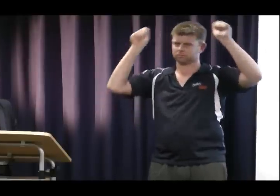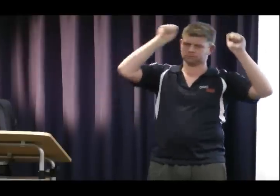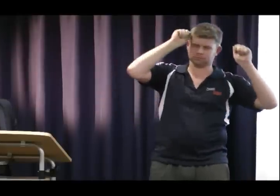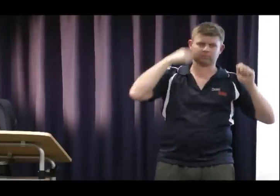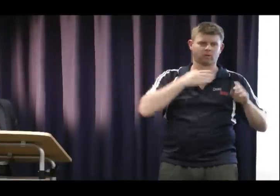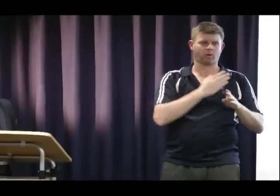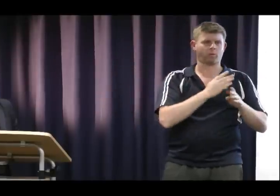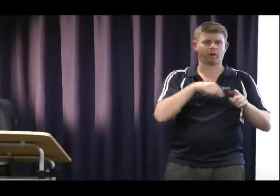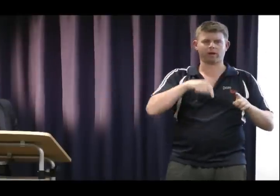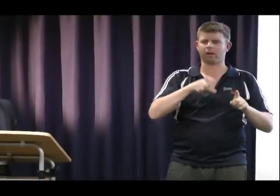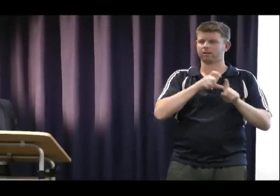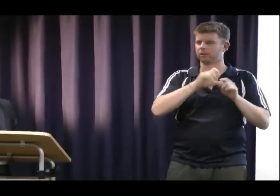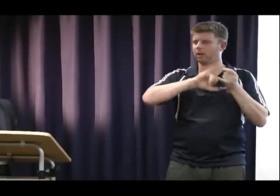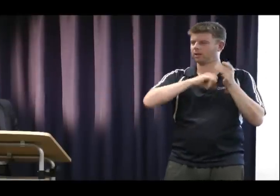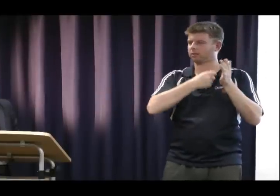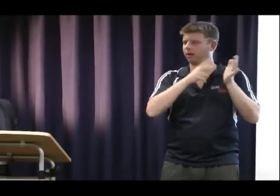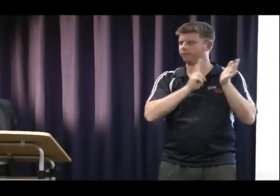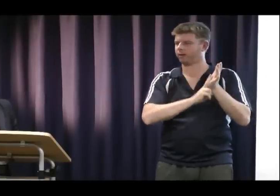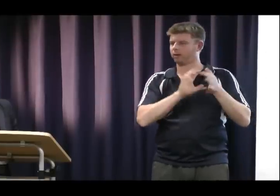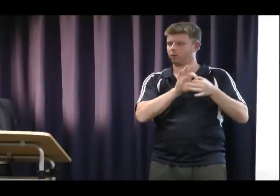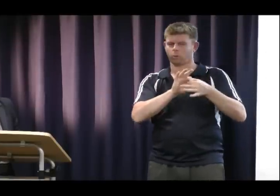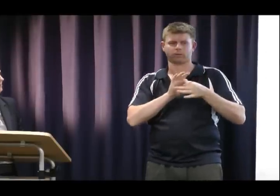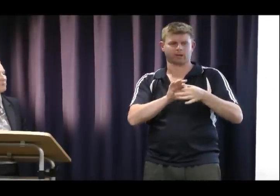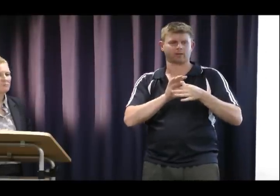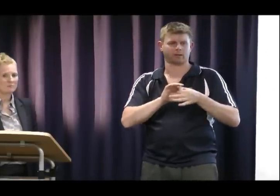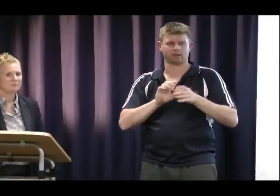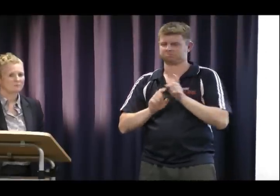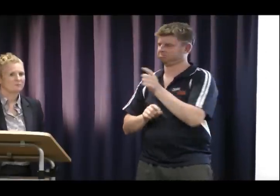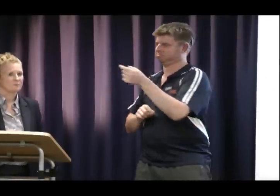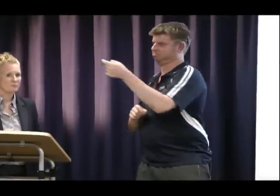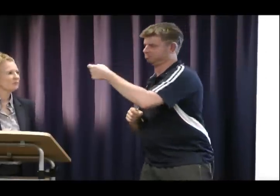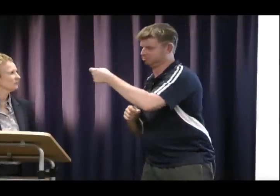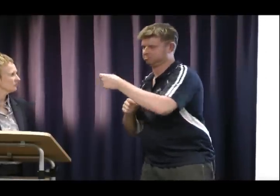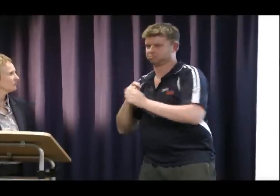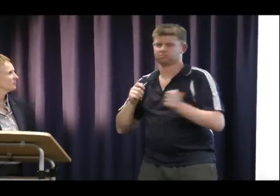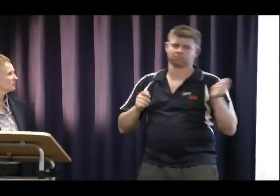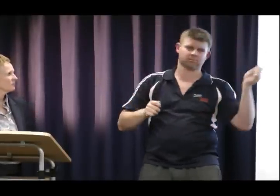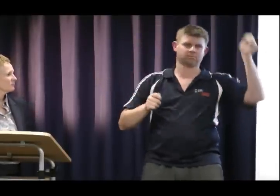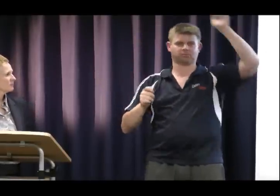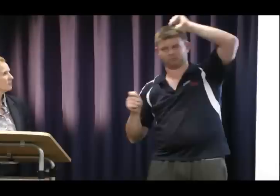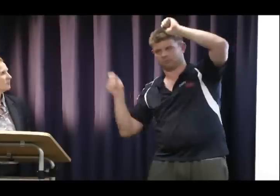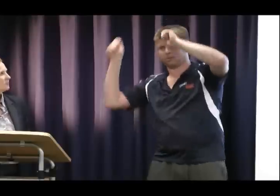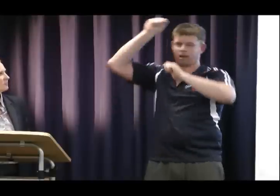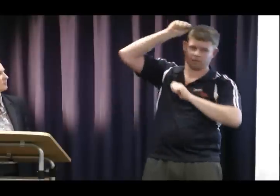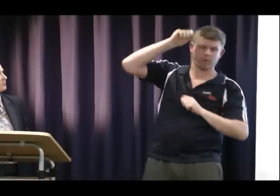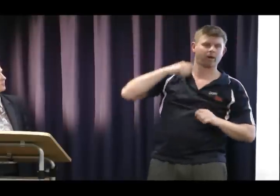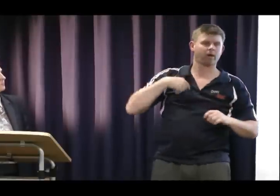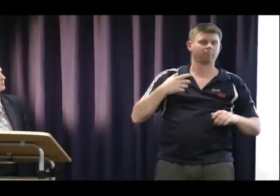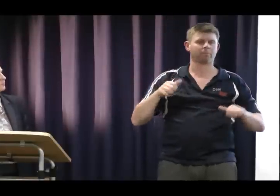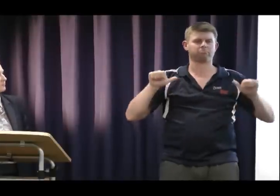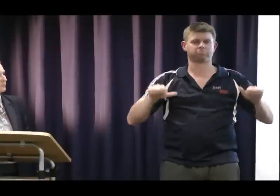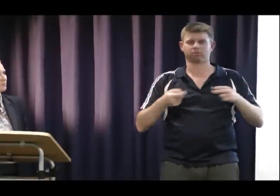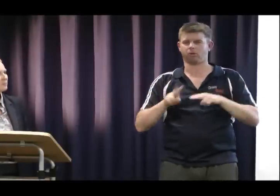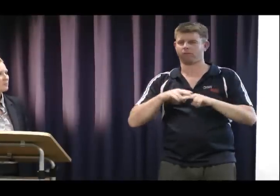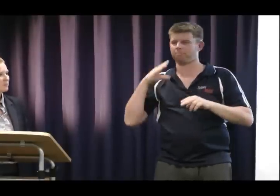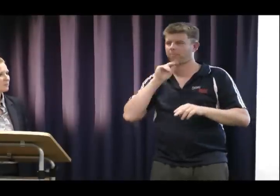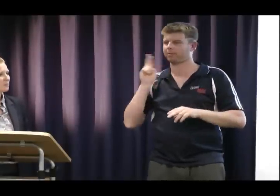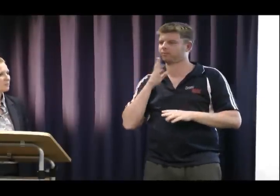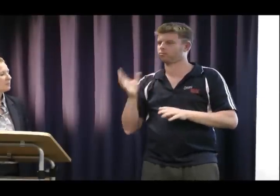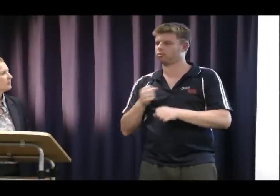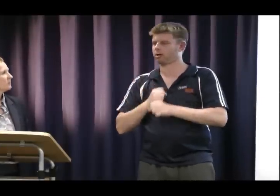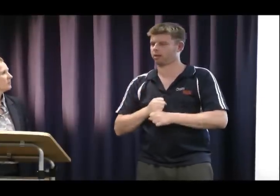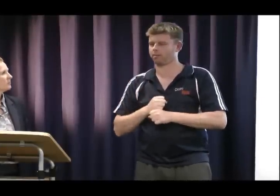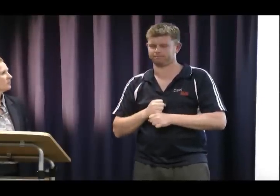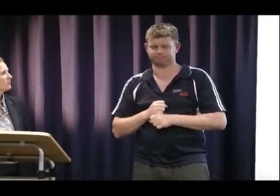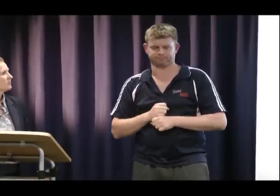I've got two hats on at the moment. I work here at DSRV. I'm the DSRV coordinator just in the office next door to this building,